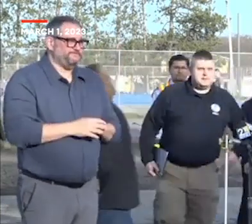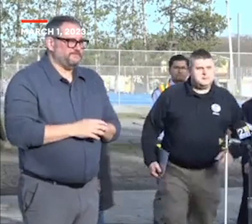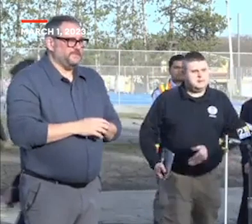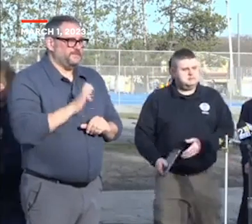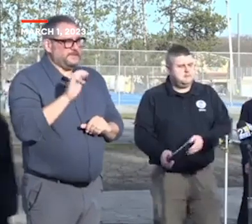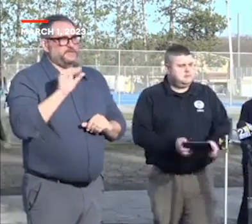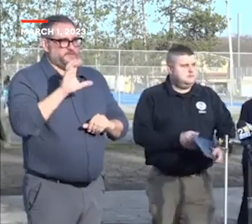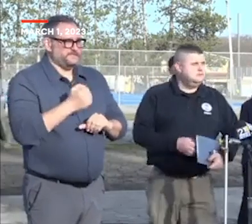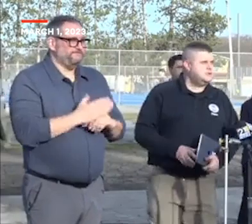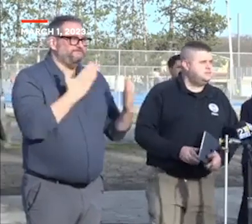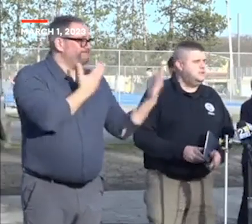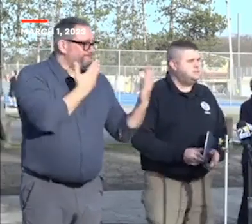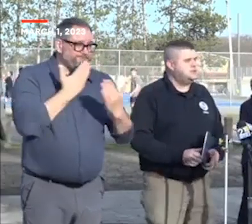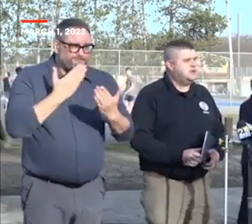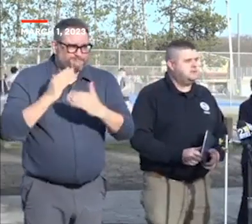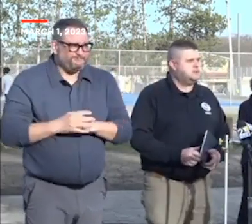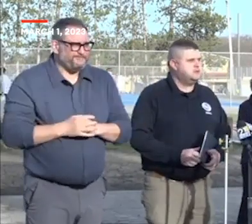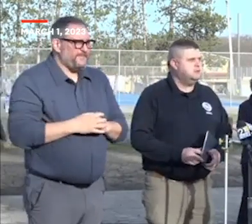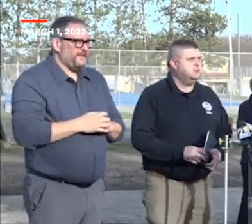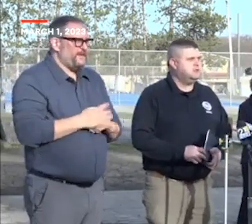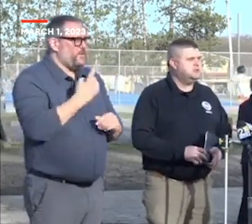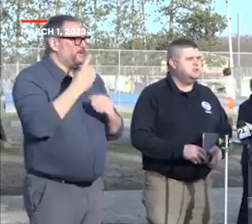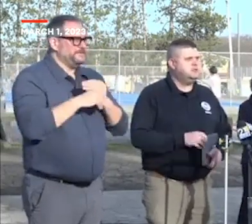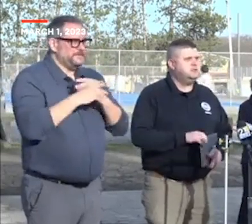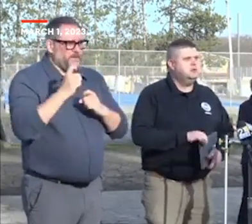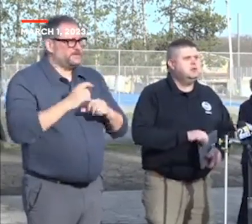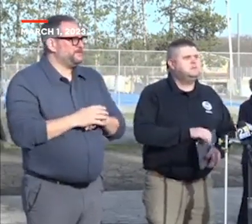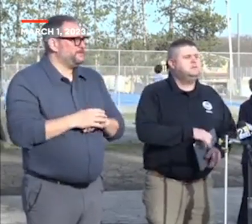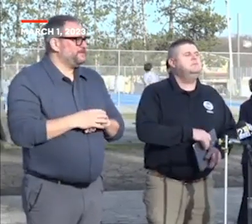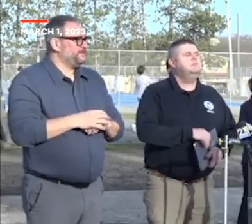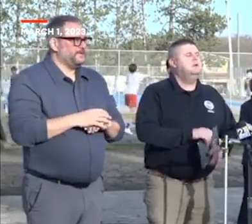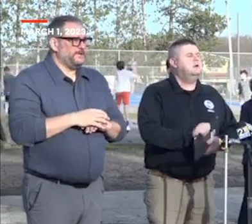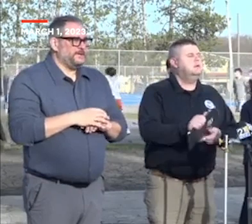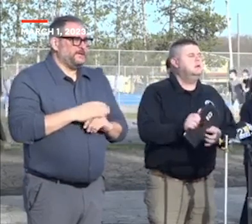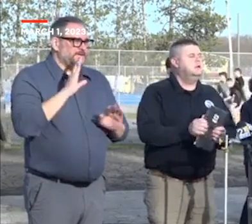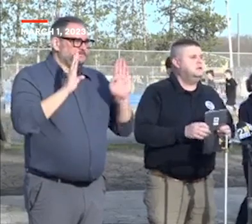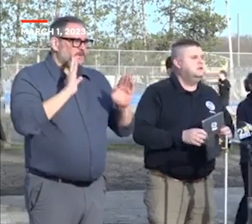Thank you, everyone. This press conference will continue.